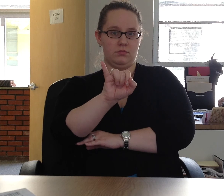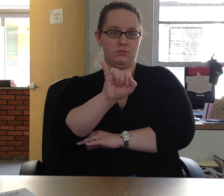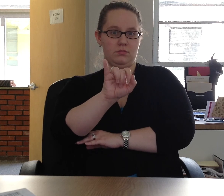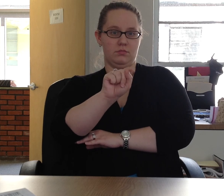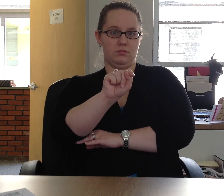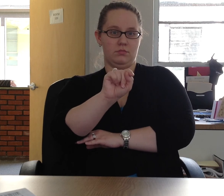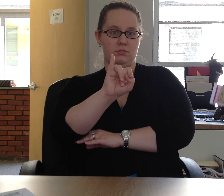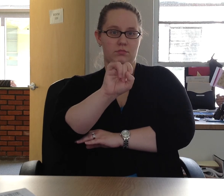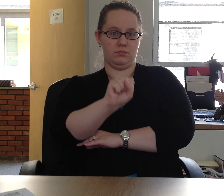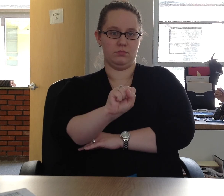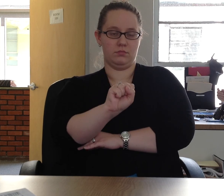IOMYELITIS.